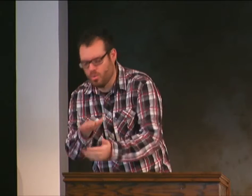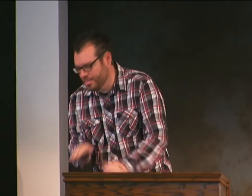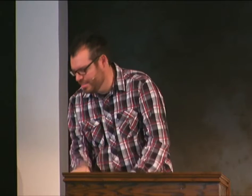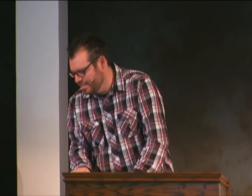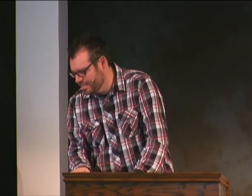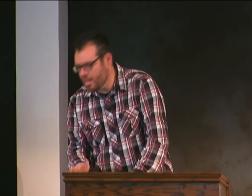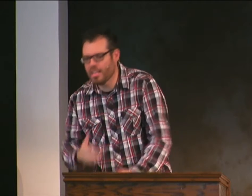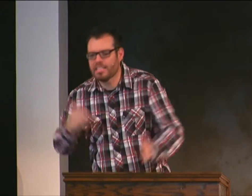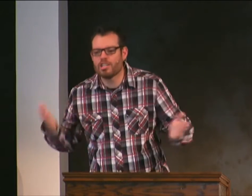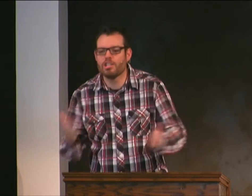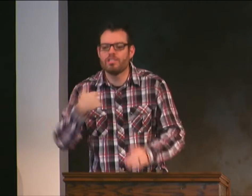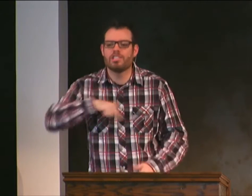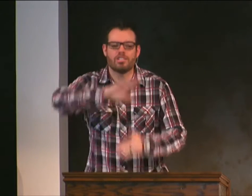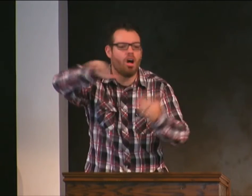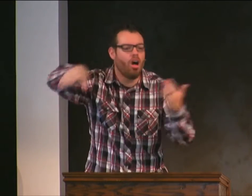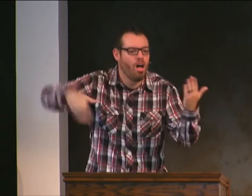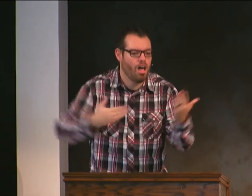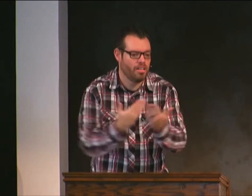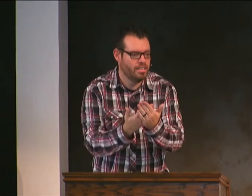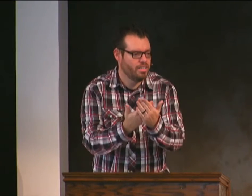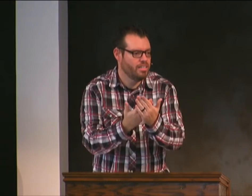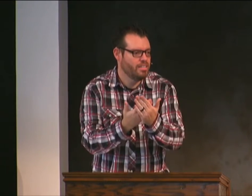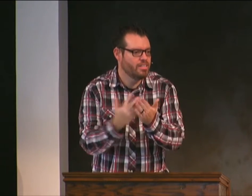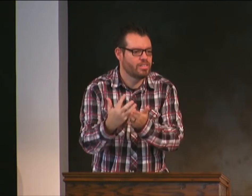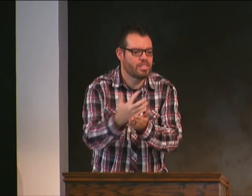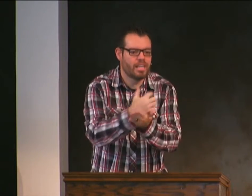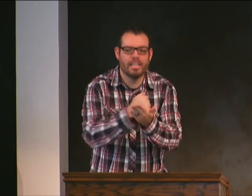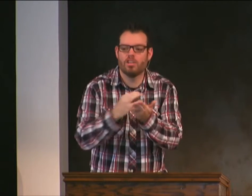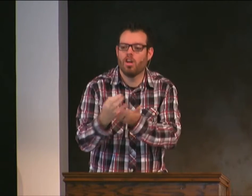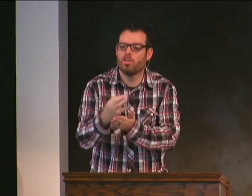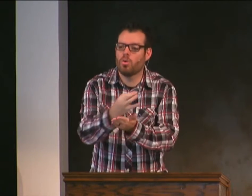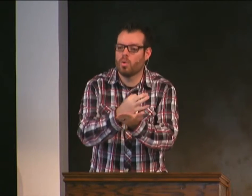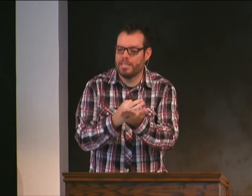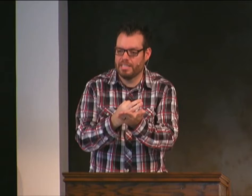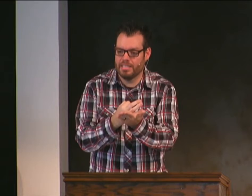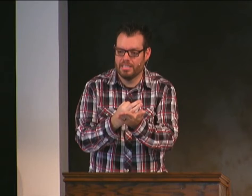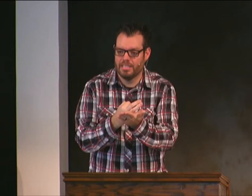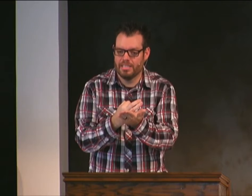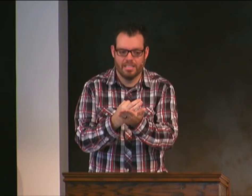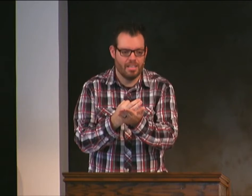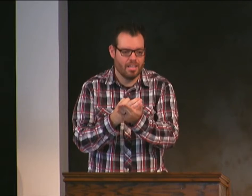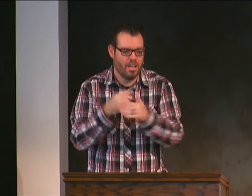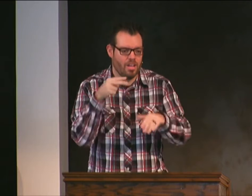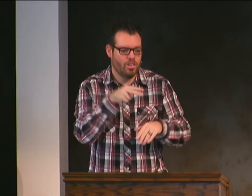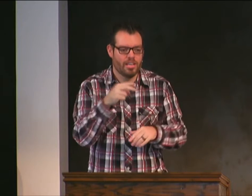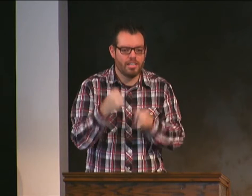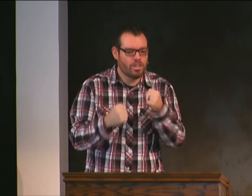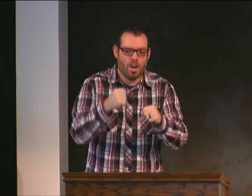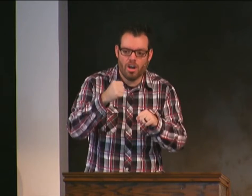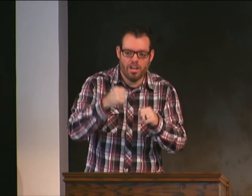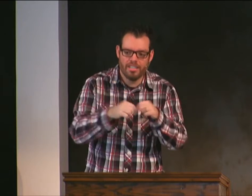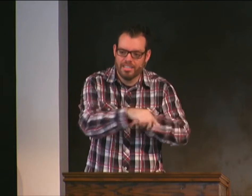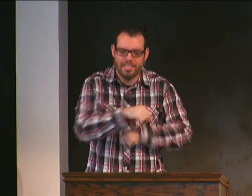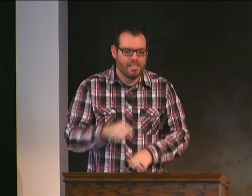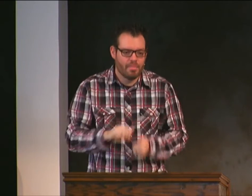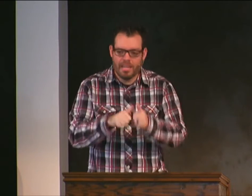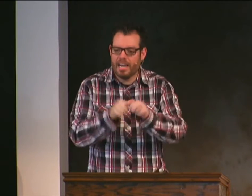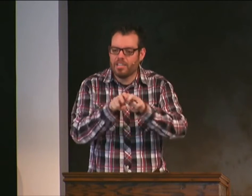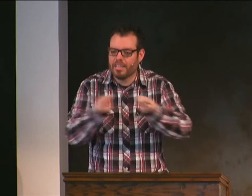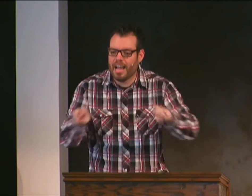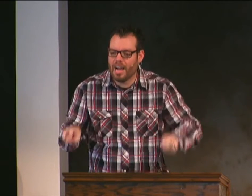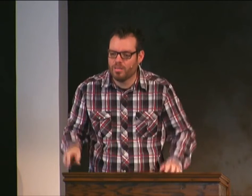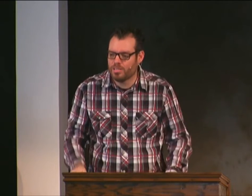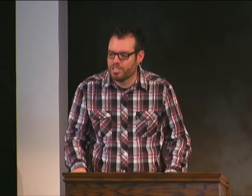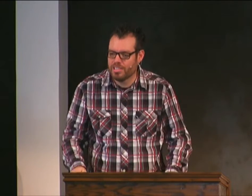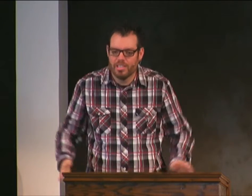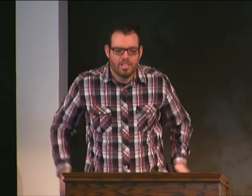of low. So I'd like to encourage us all to collect all our coins. Look in your car, behind